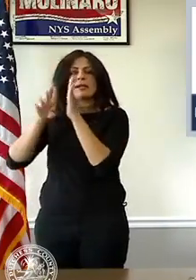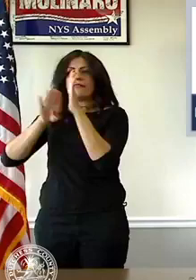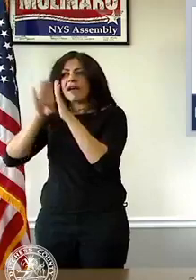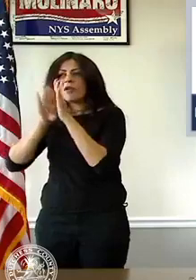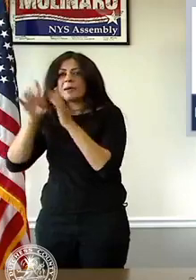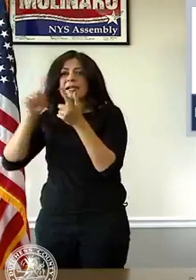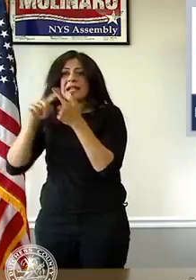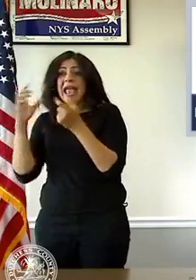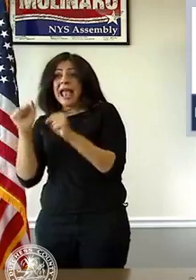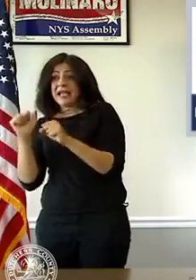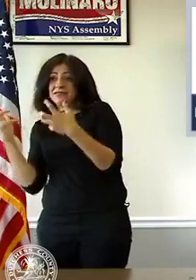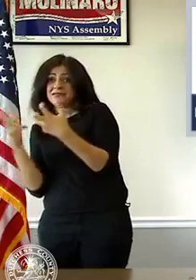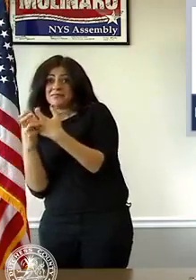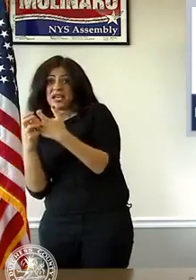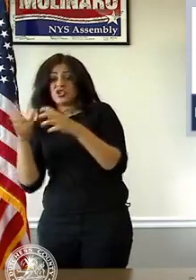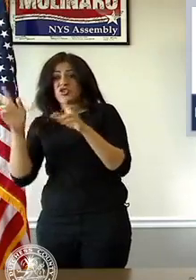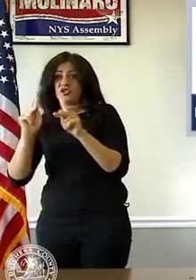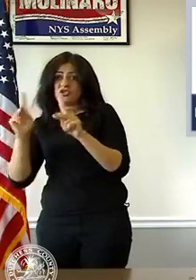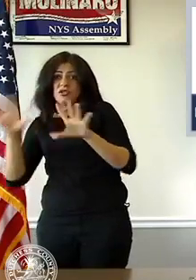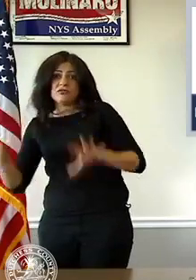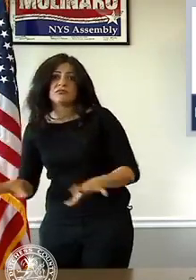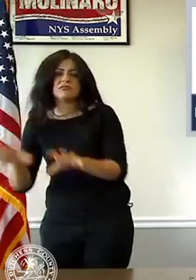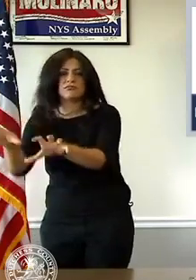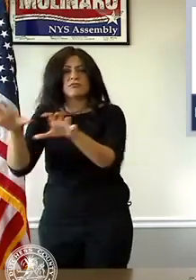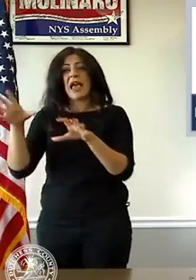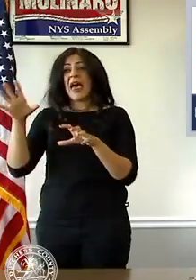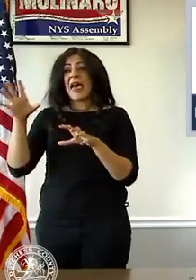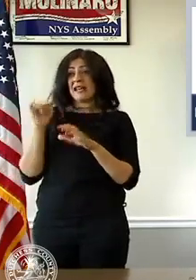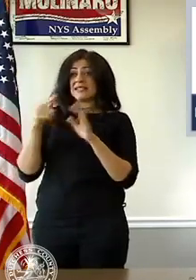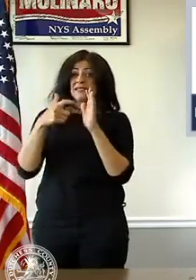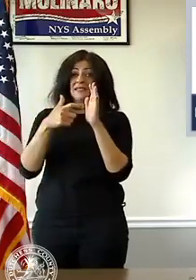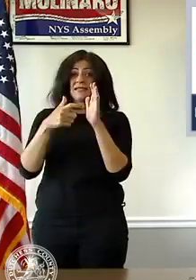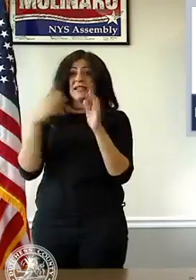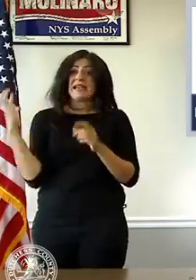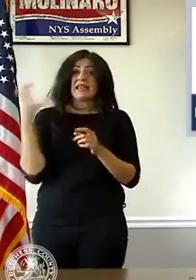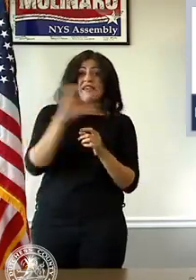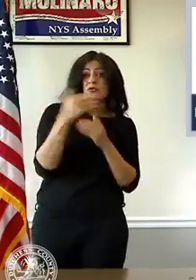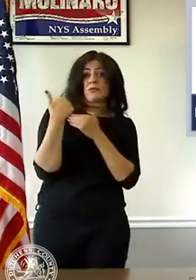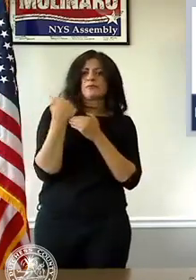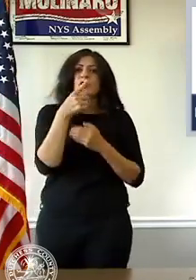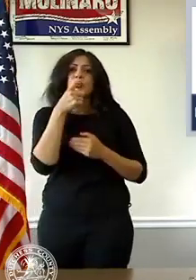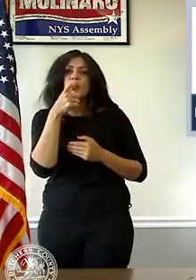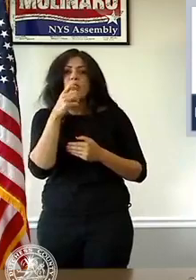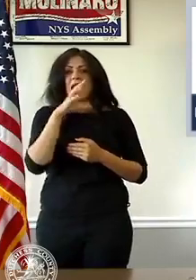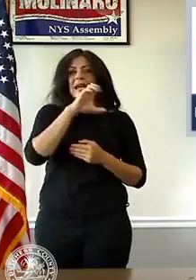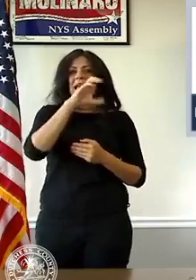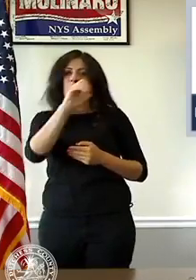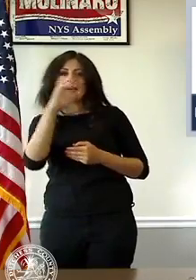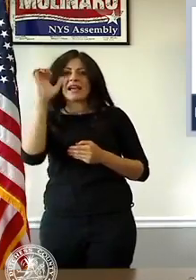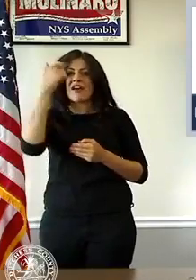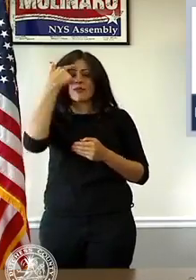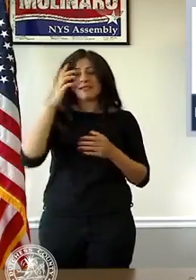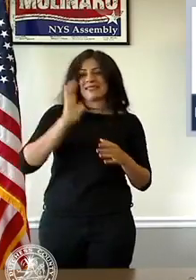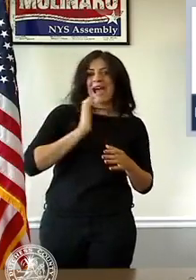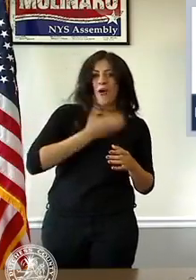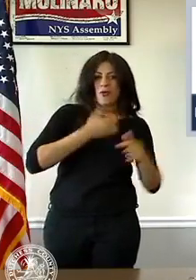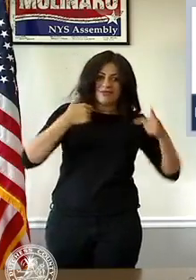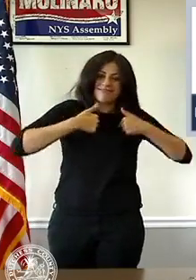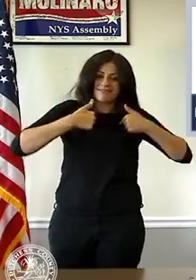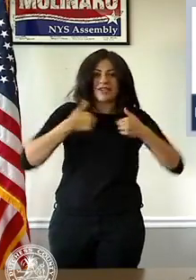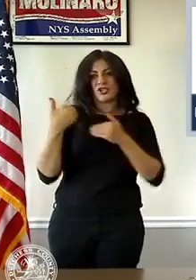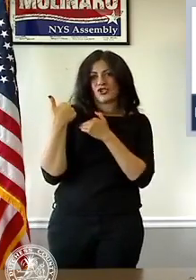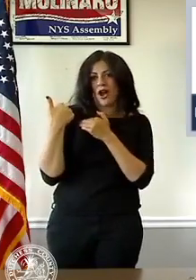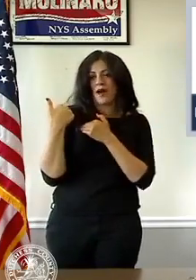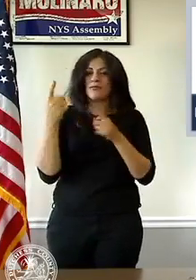and implementation, is mandated a responsibility of county governments. It is our job to respond to public health concerns, and